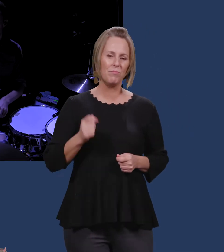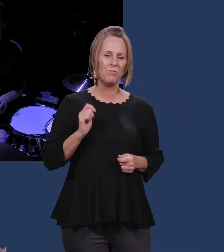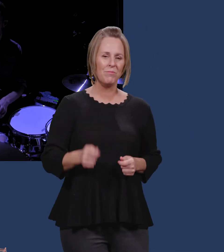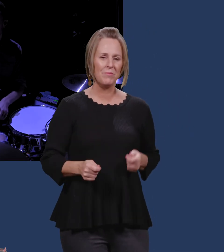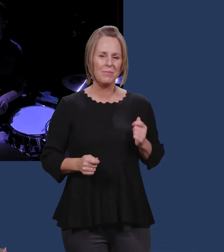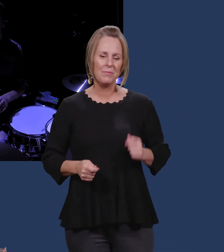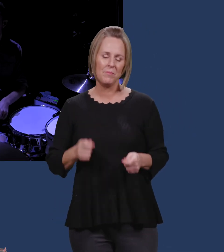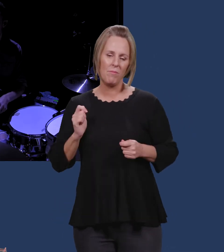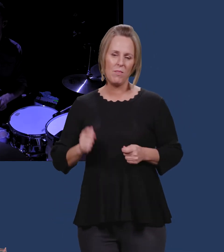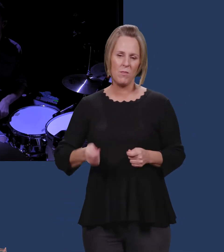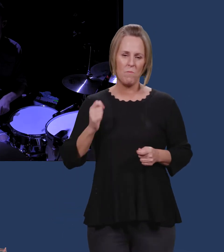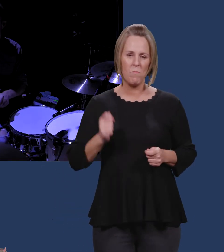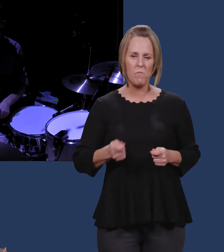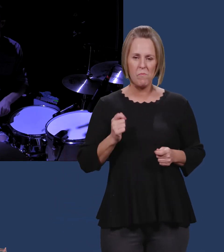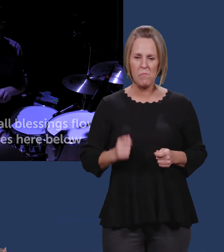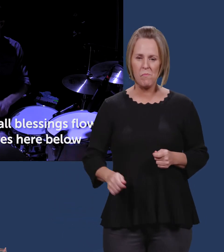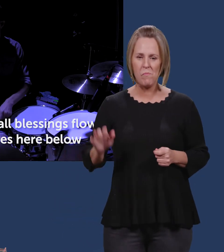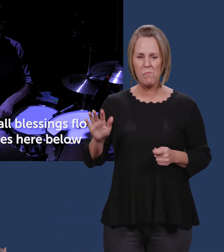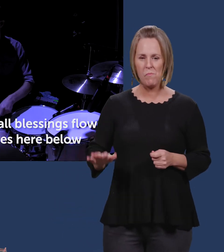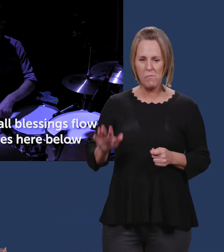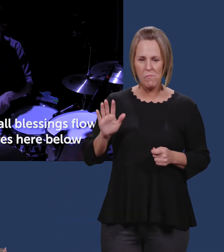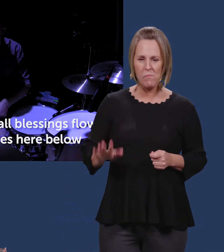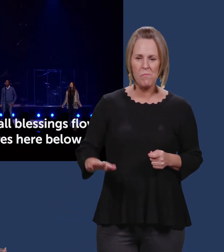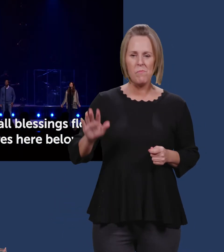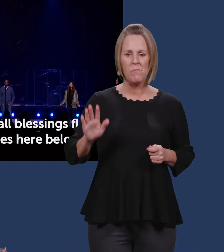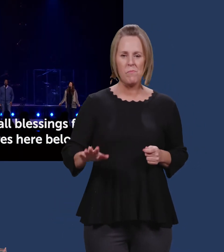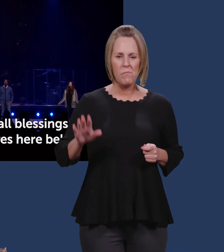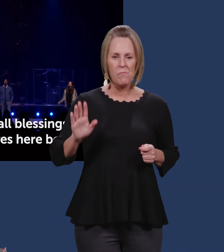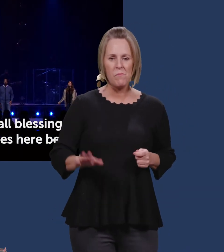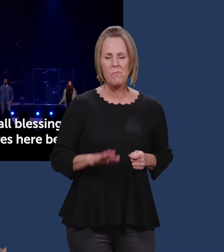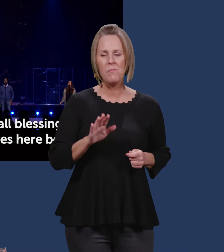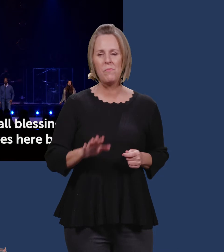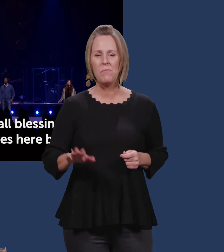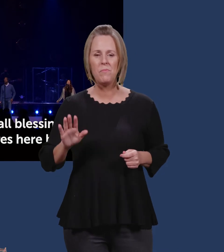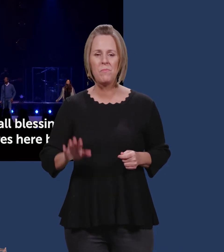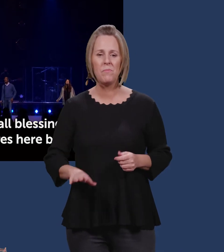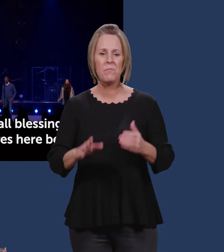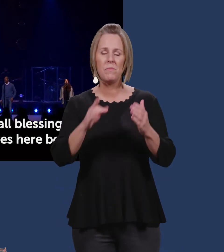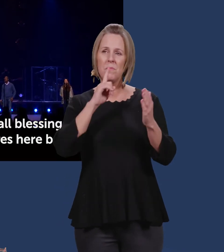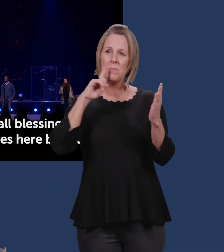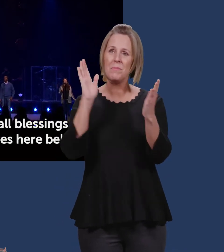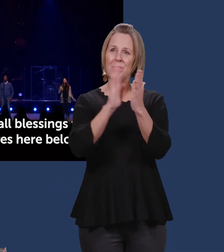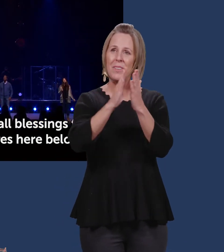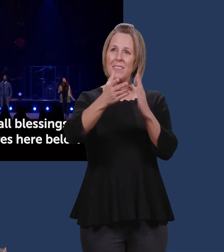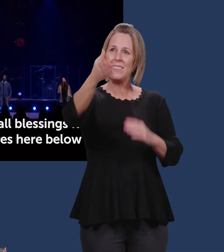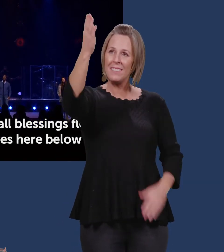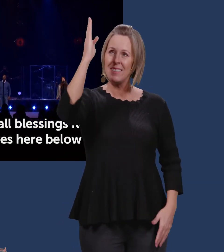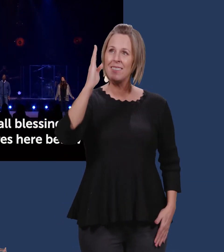Praise God.